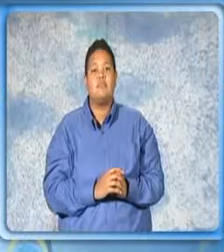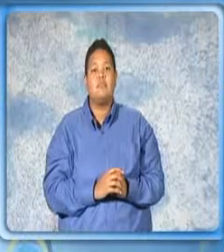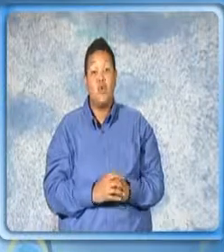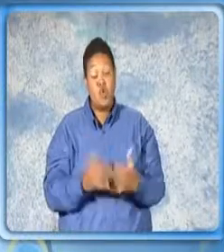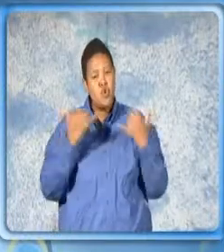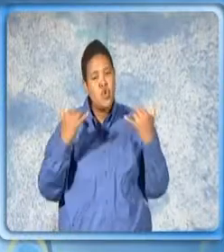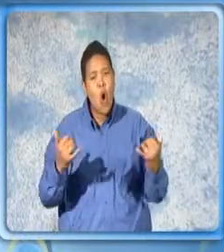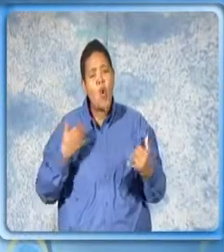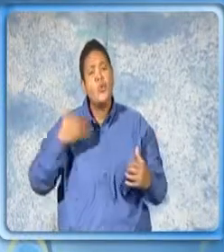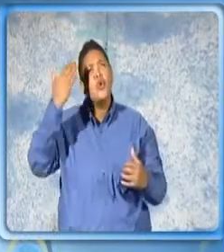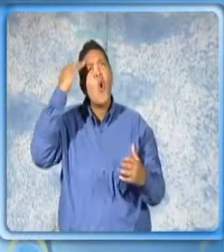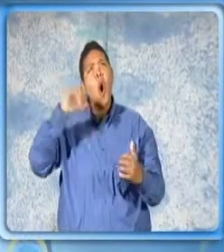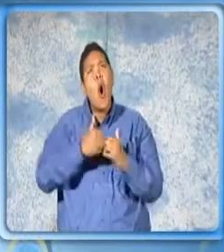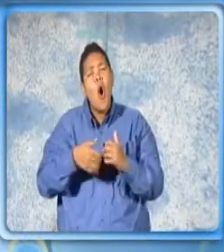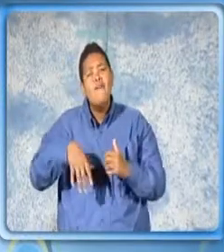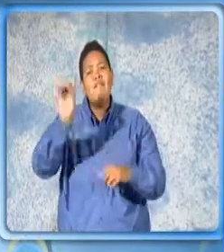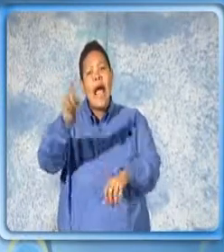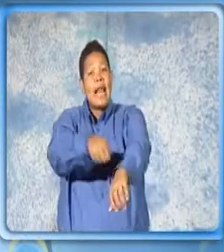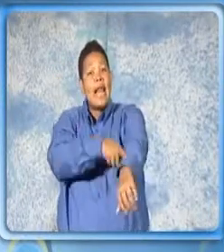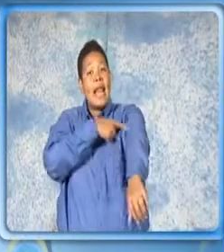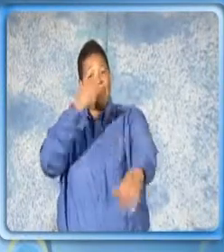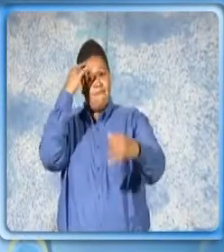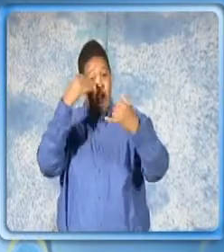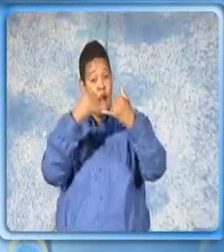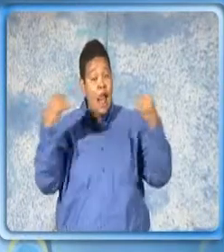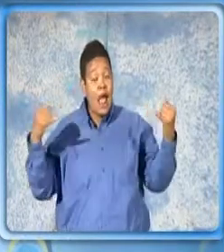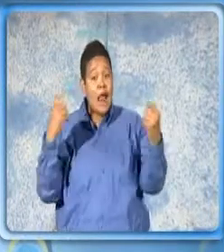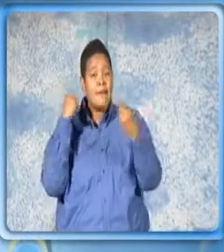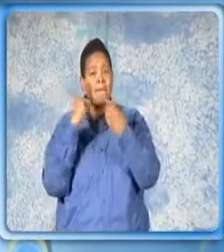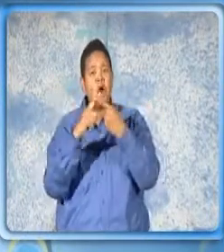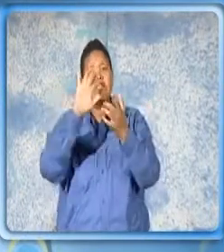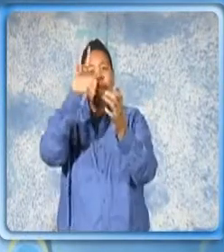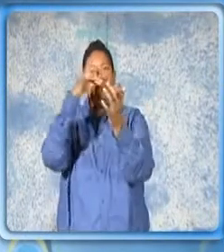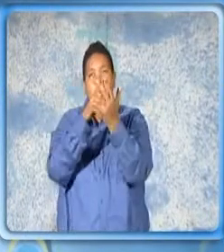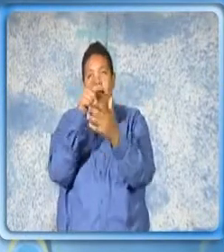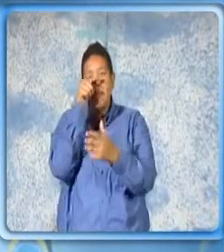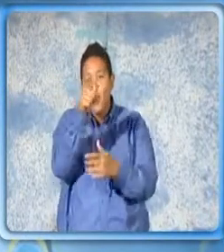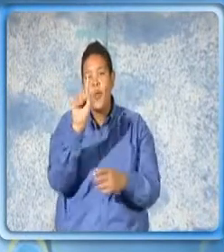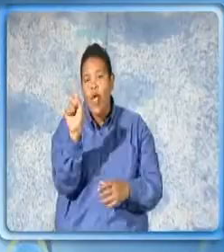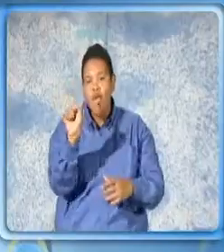So now we know how to find the length of a line as well as its midpoint.